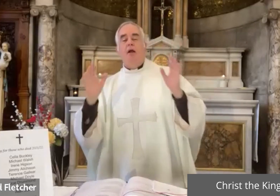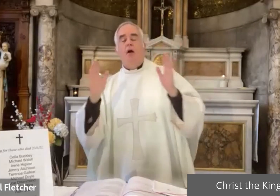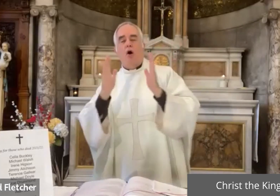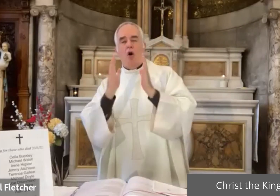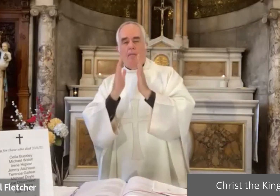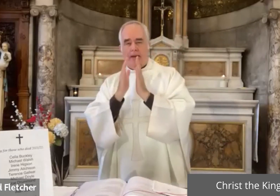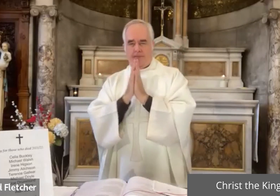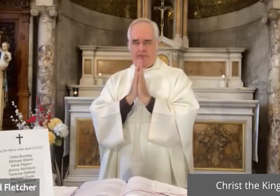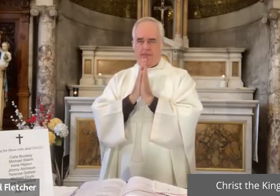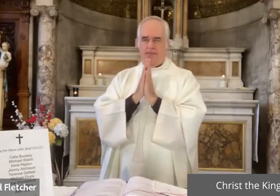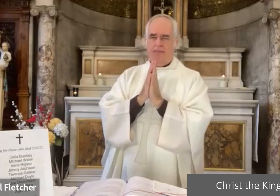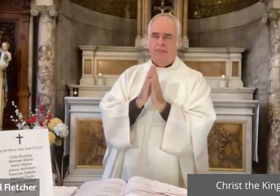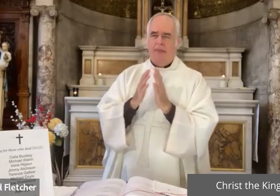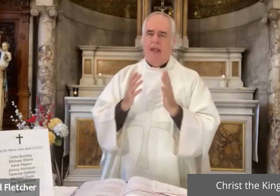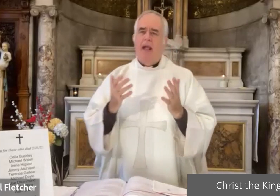peace. Amen.